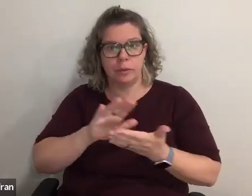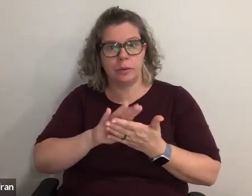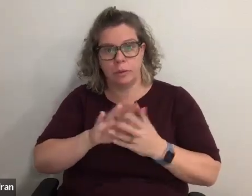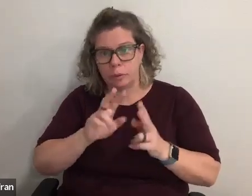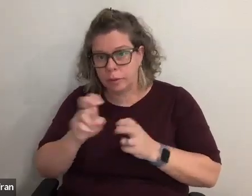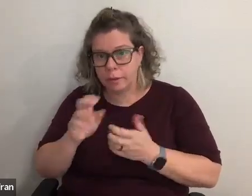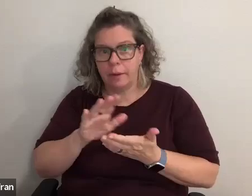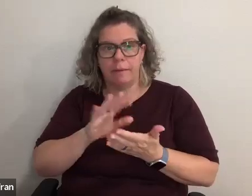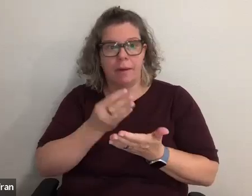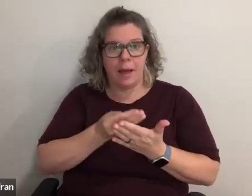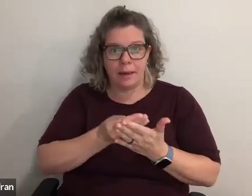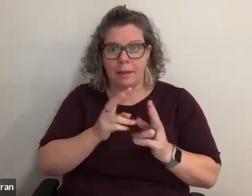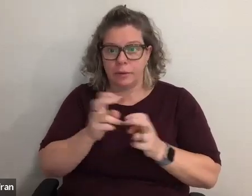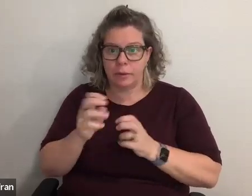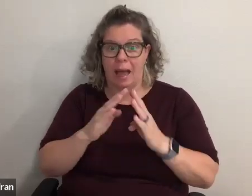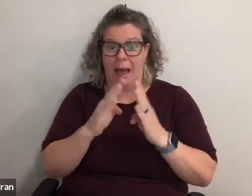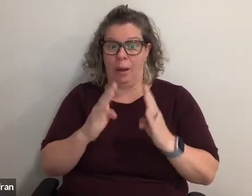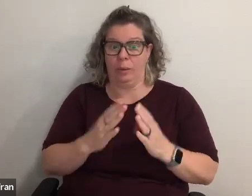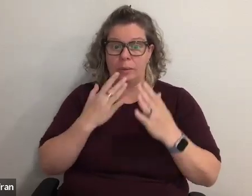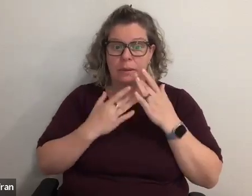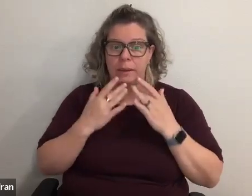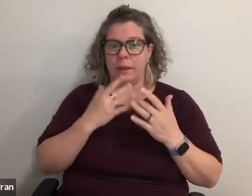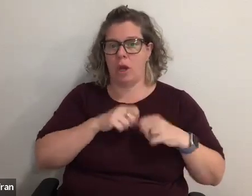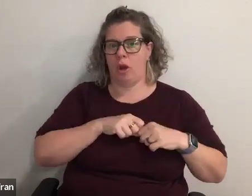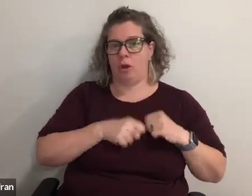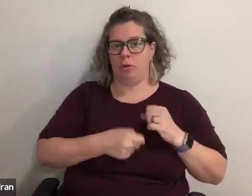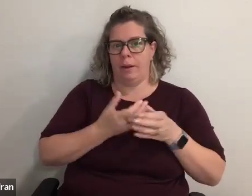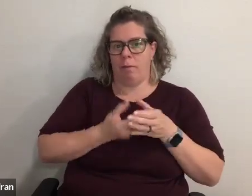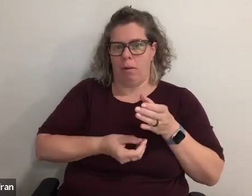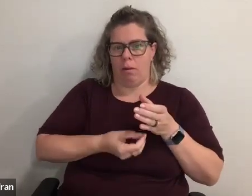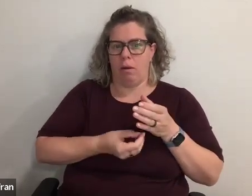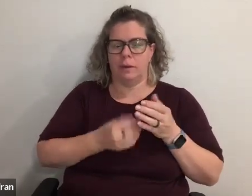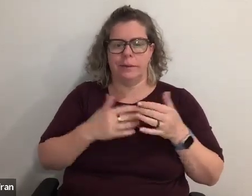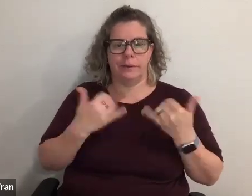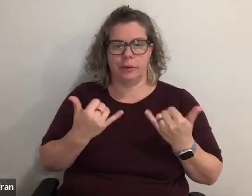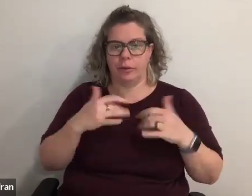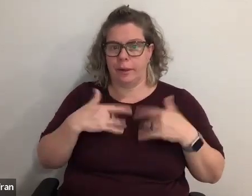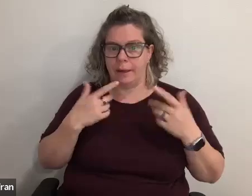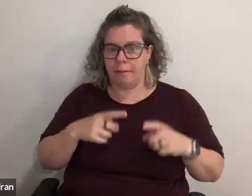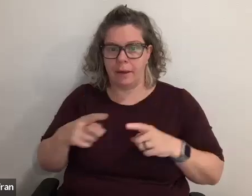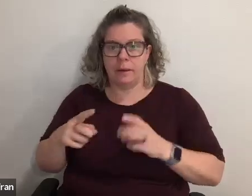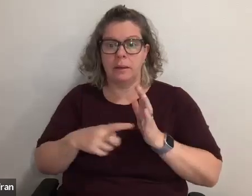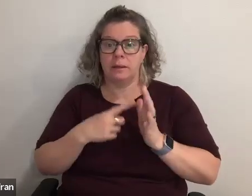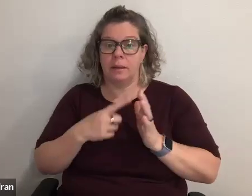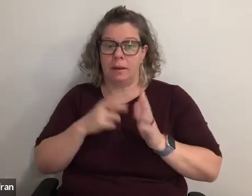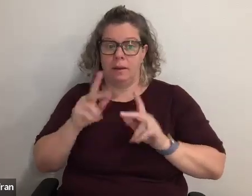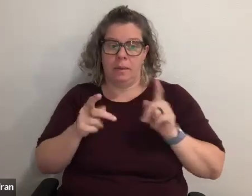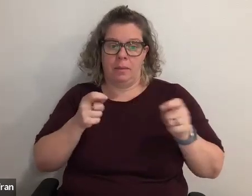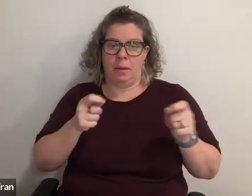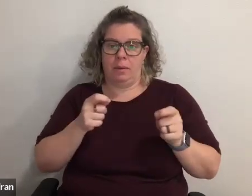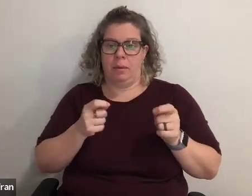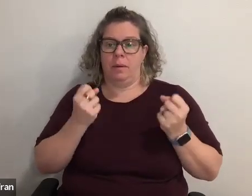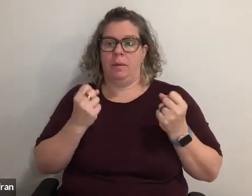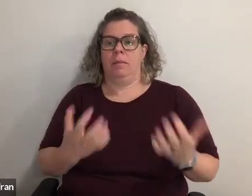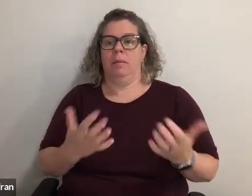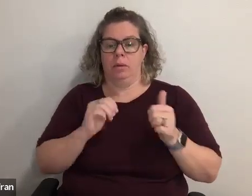financial issues, housing, grief and loss, current events. We get all of these. Sometimes people are dealing with